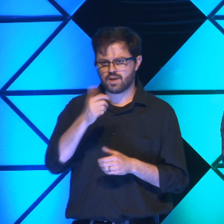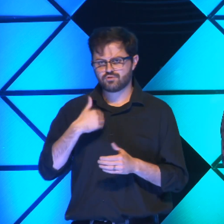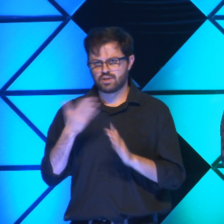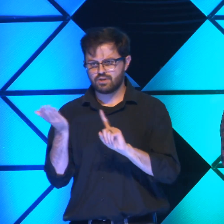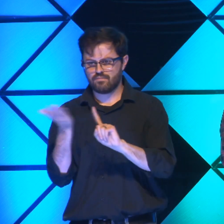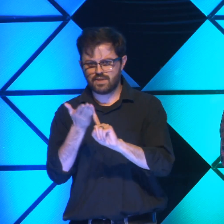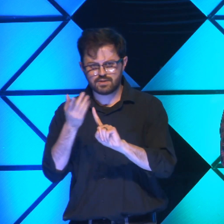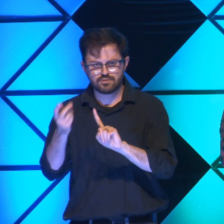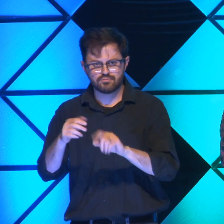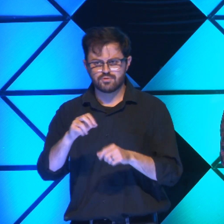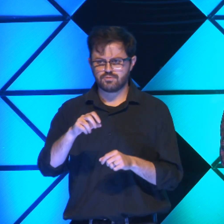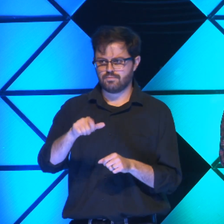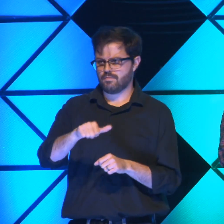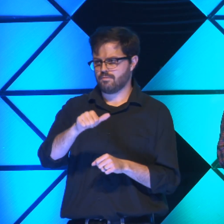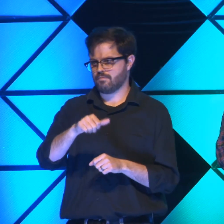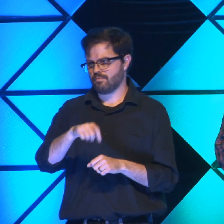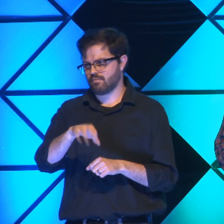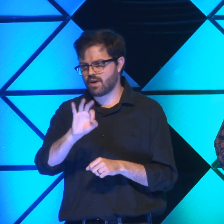someone.